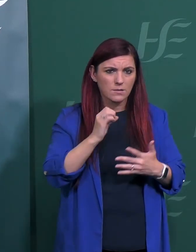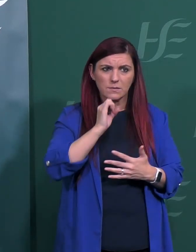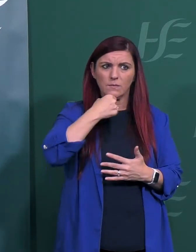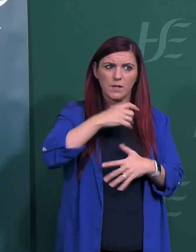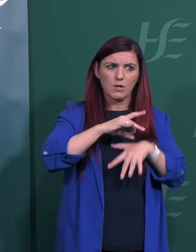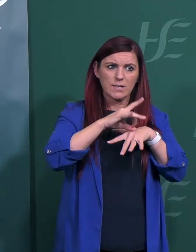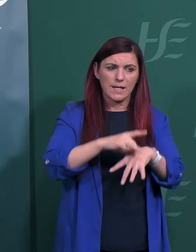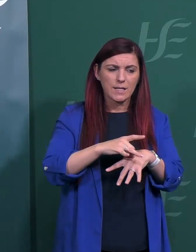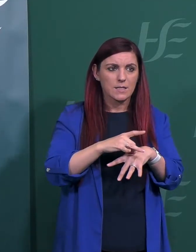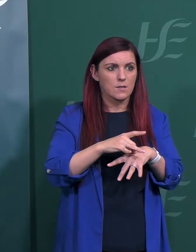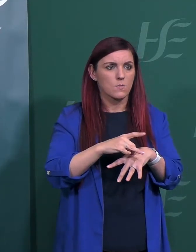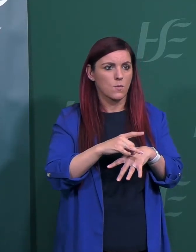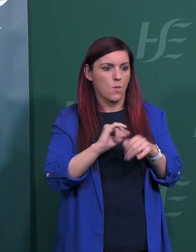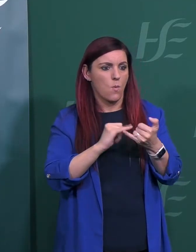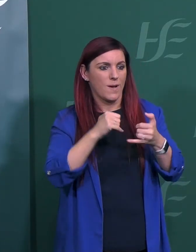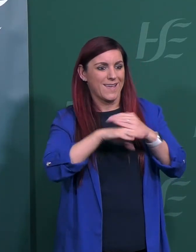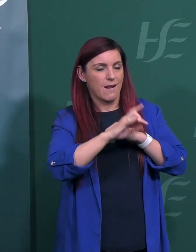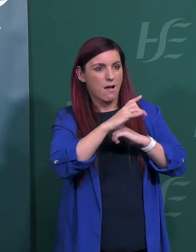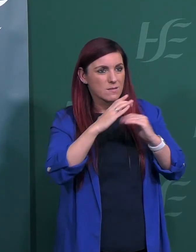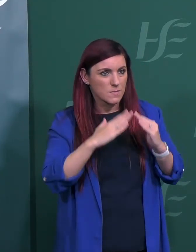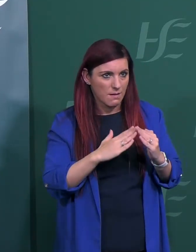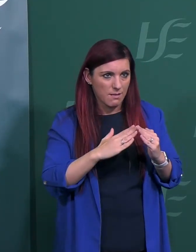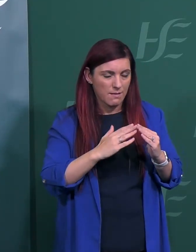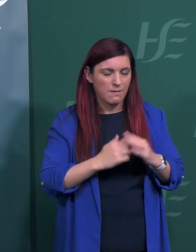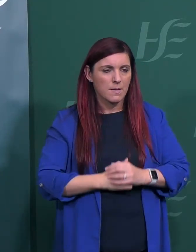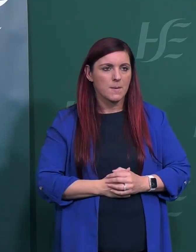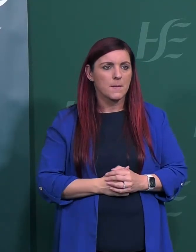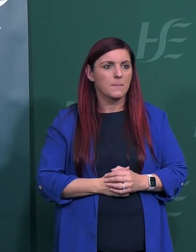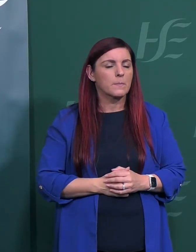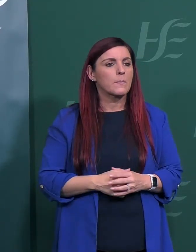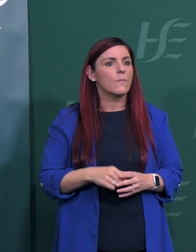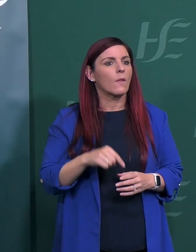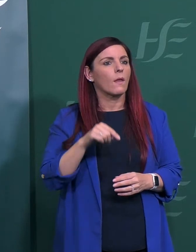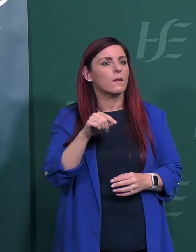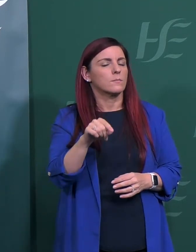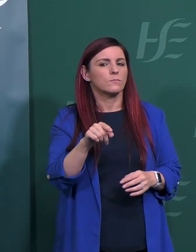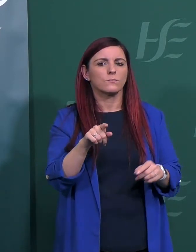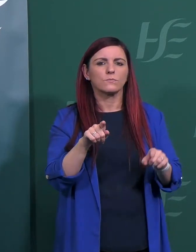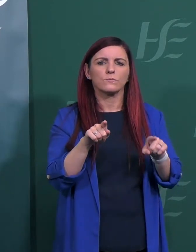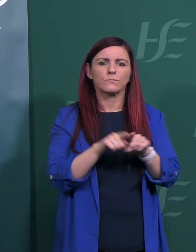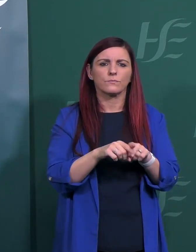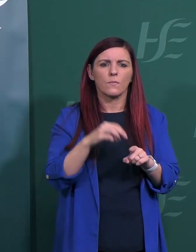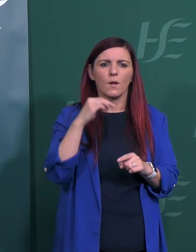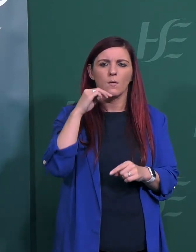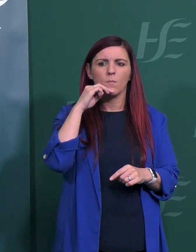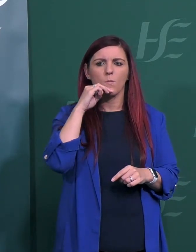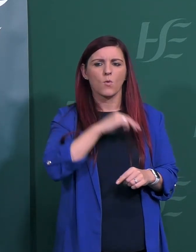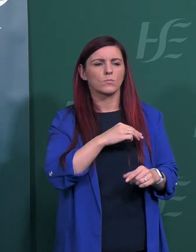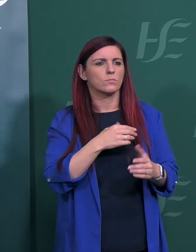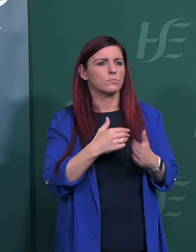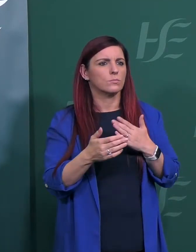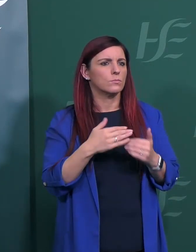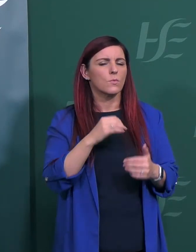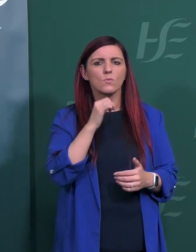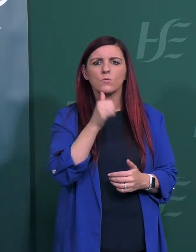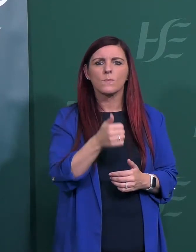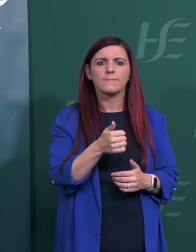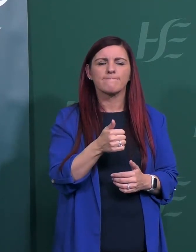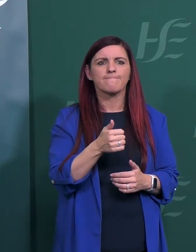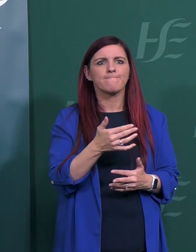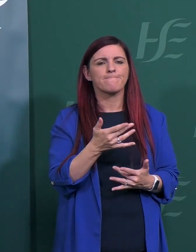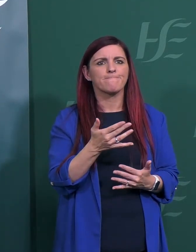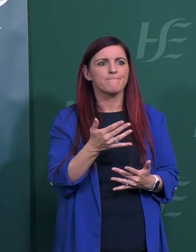treating in hospital. It's equally important that we don't